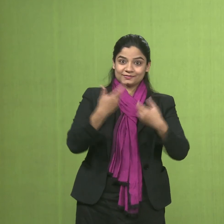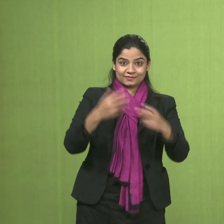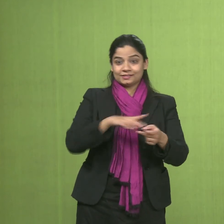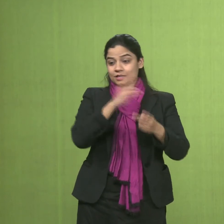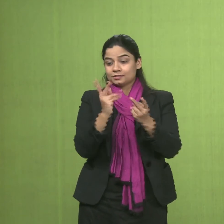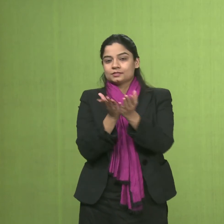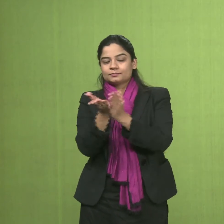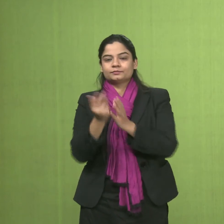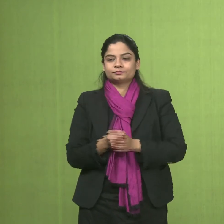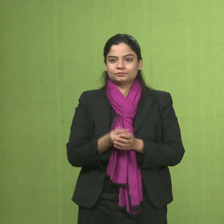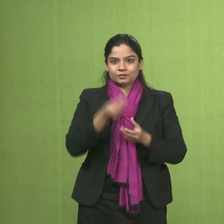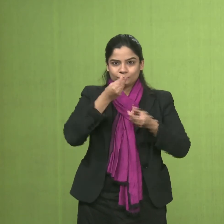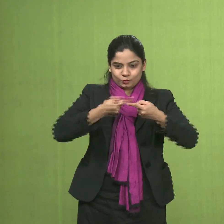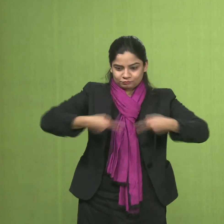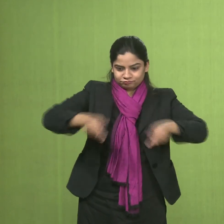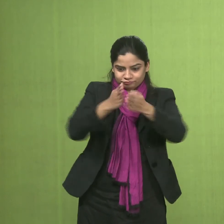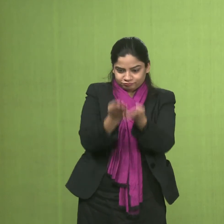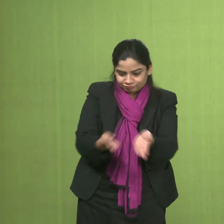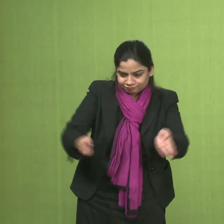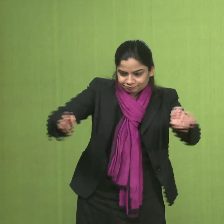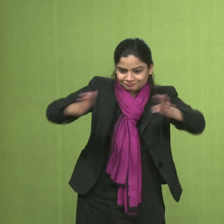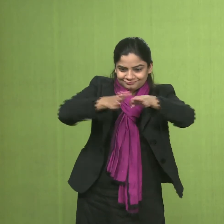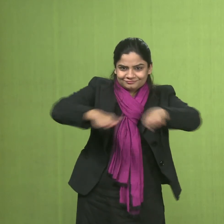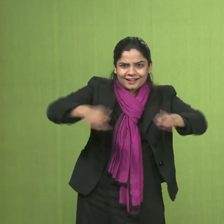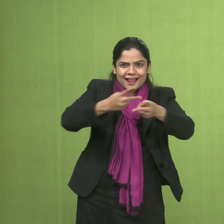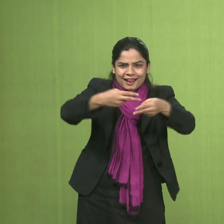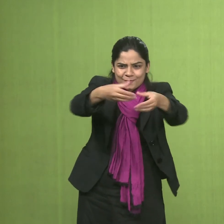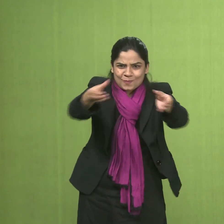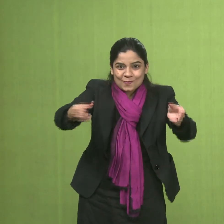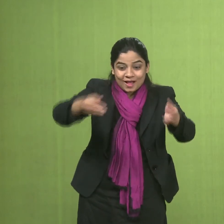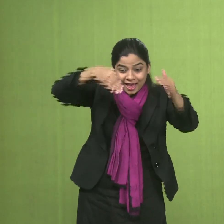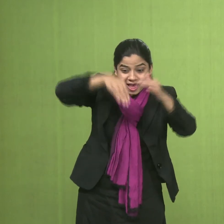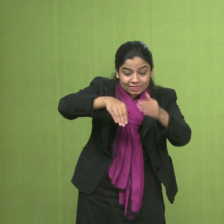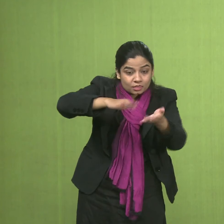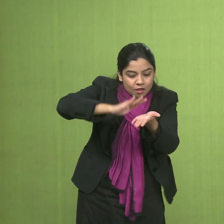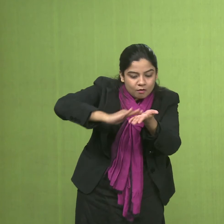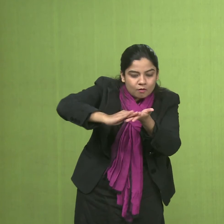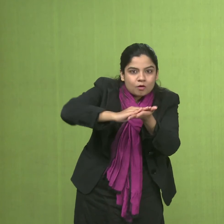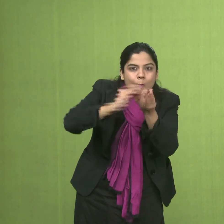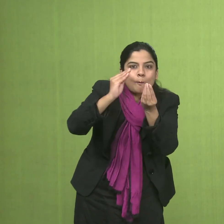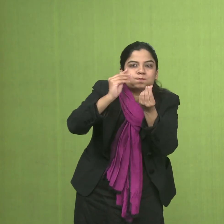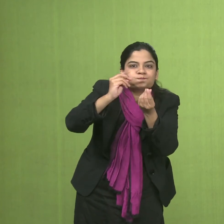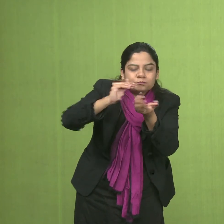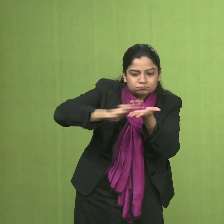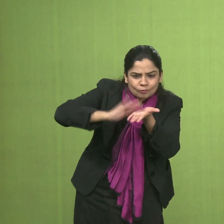So while using non-stick utensils, which are